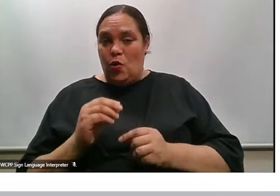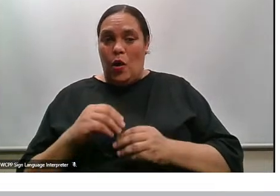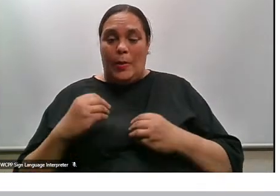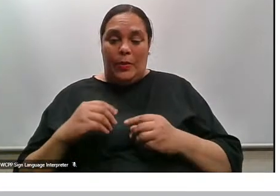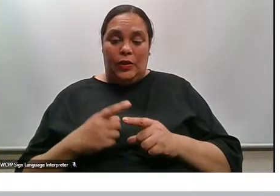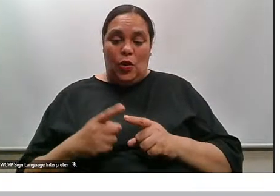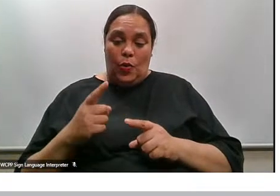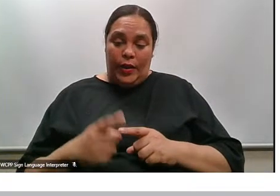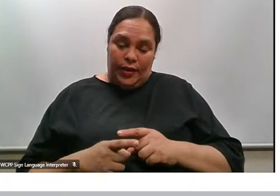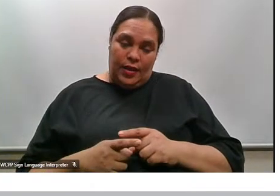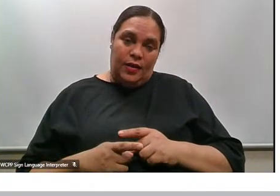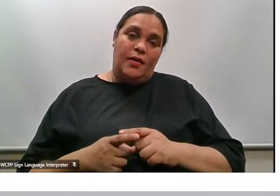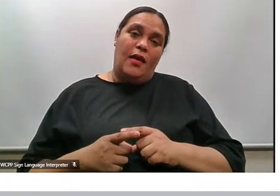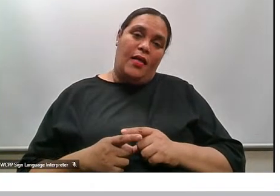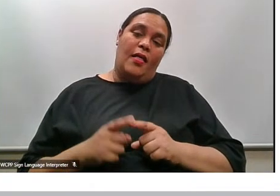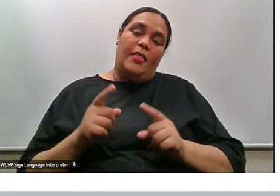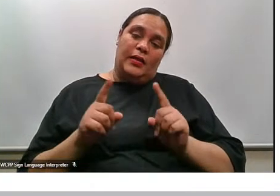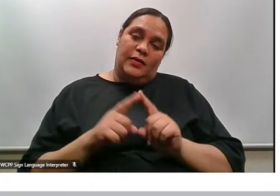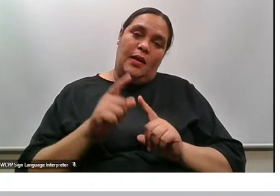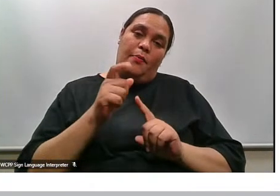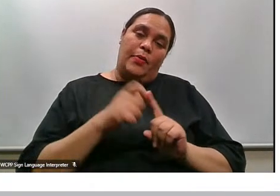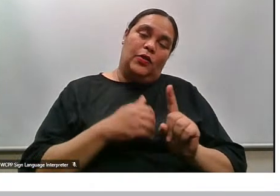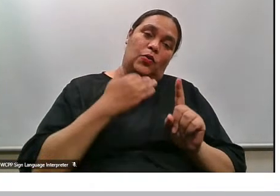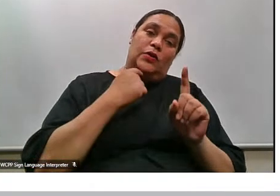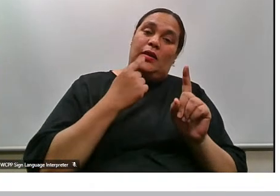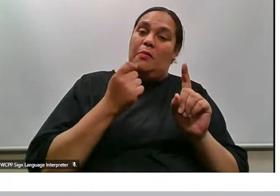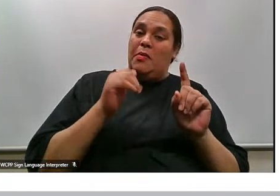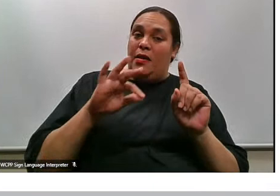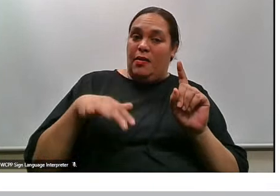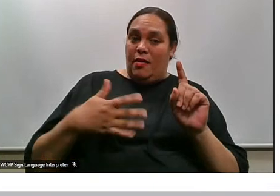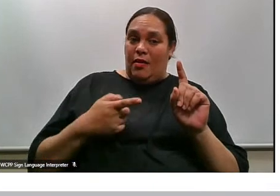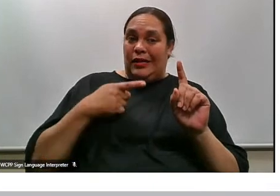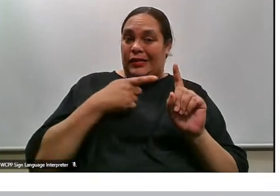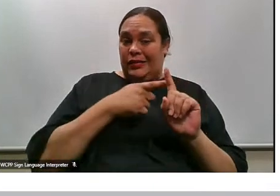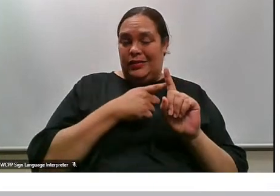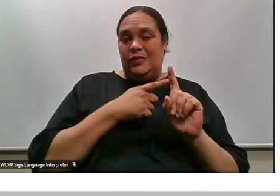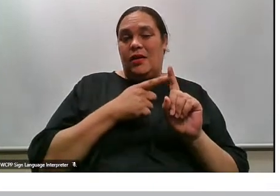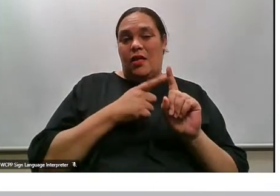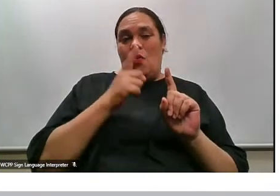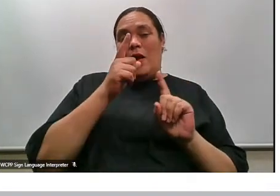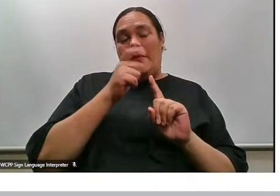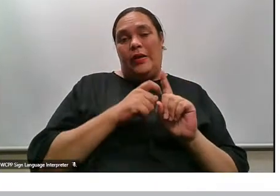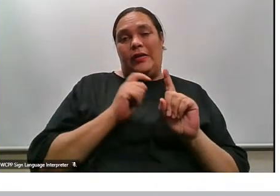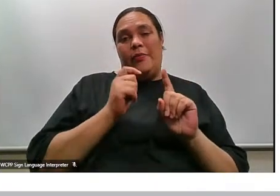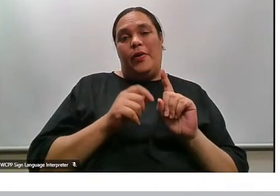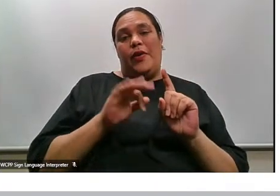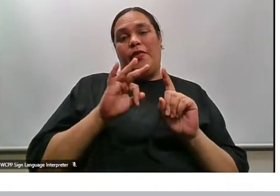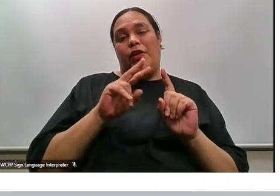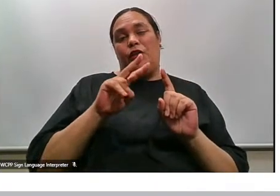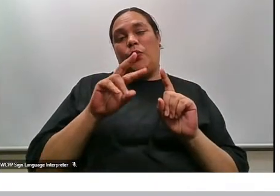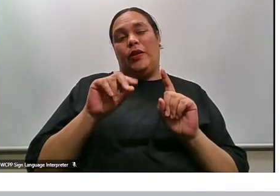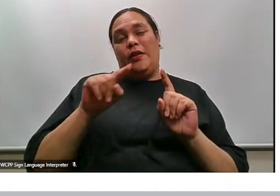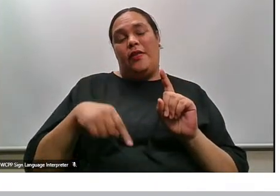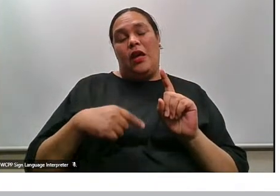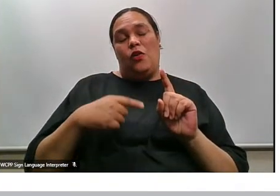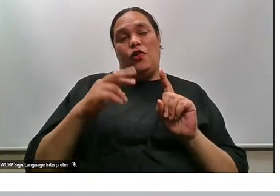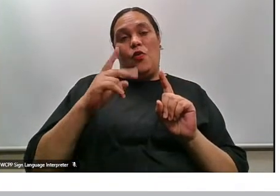weekend, the same person who's been saying they don't have money, one person paid 320,000 rand on one